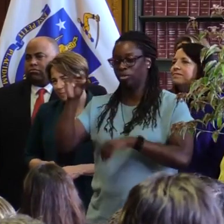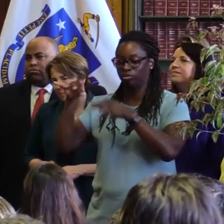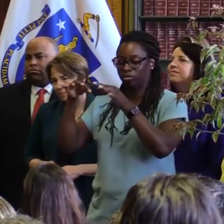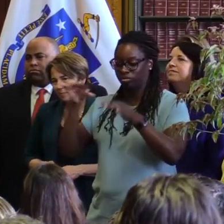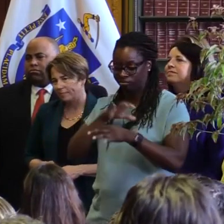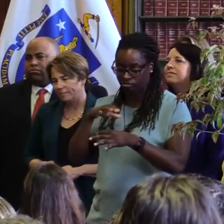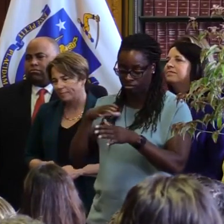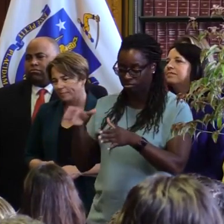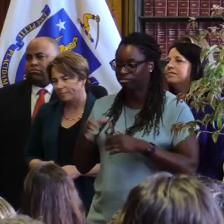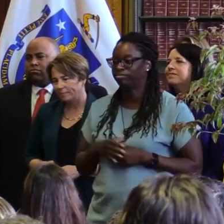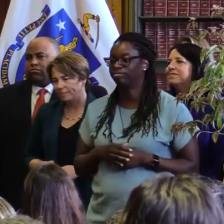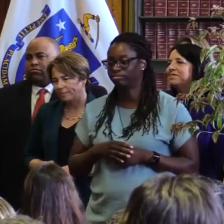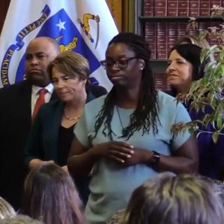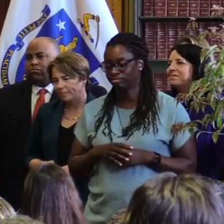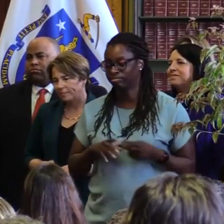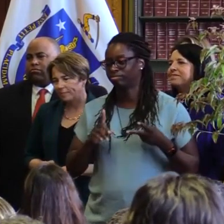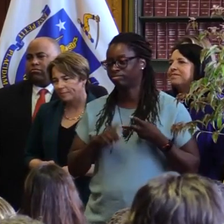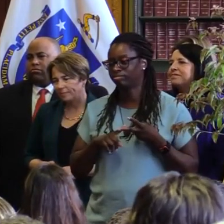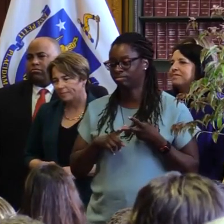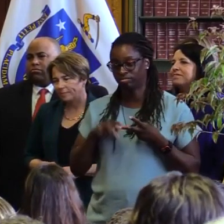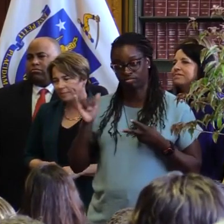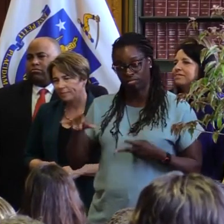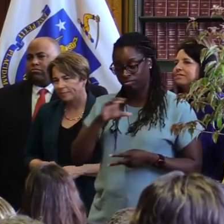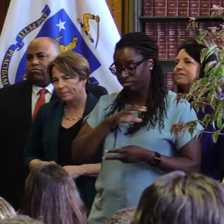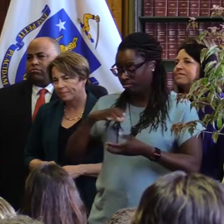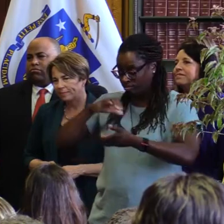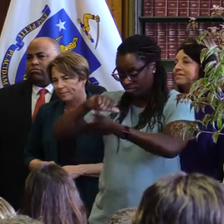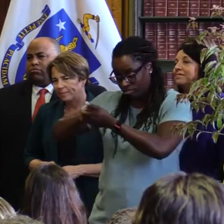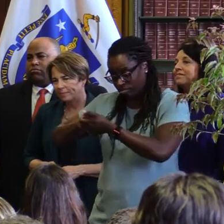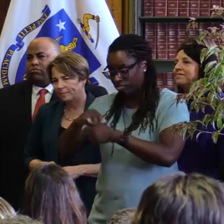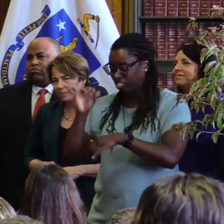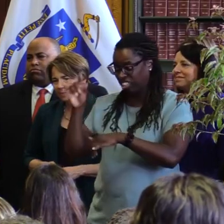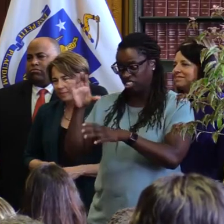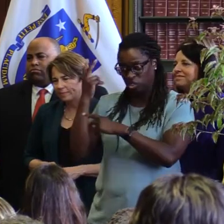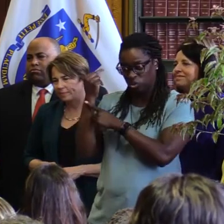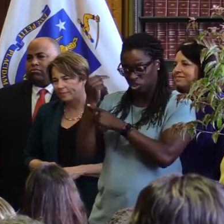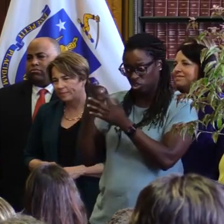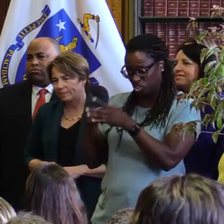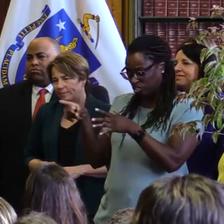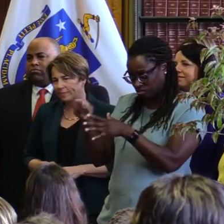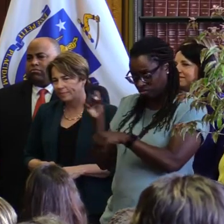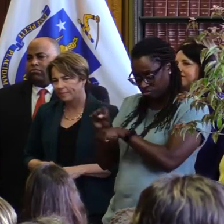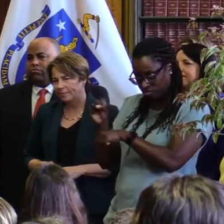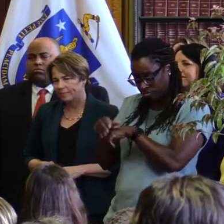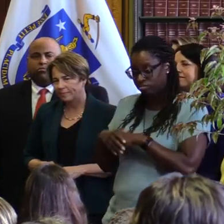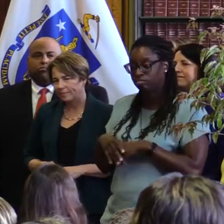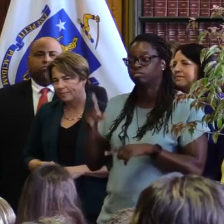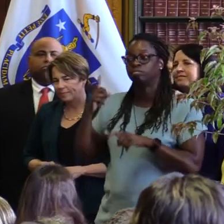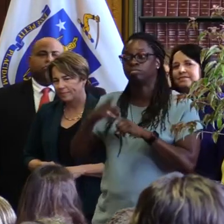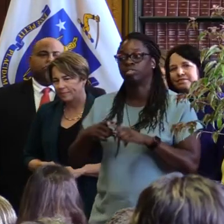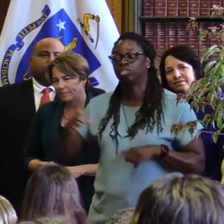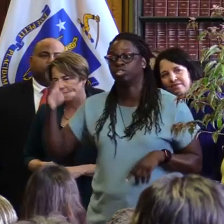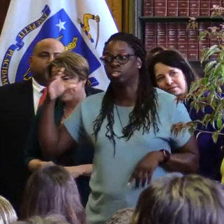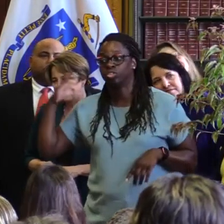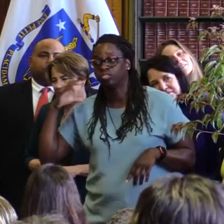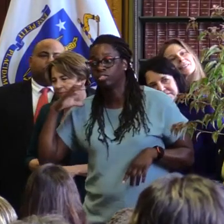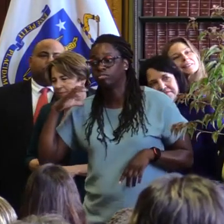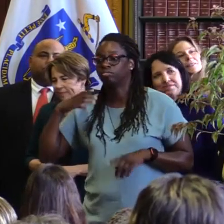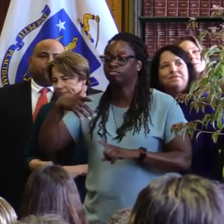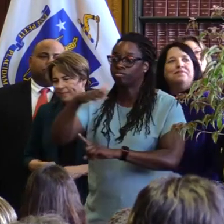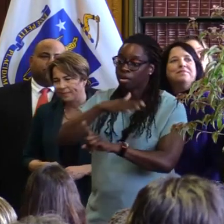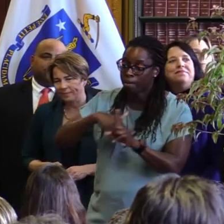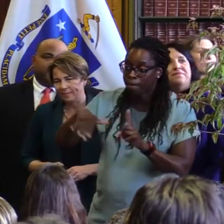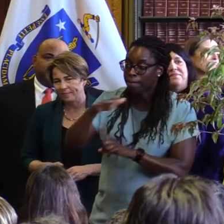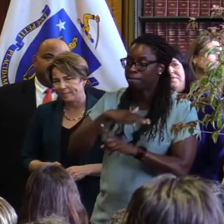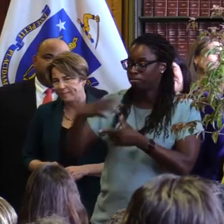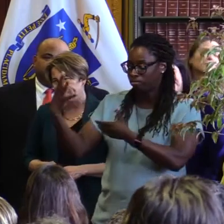of some of the folks here, and continued with our Chief of Energy, Environment, and Open Space, Reverend Mariama Whitehammond, and her team. We're